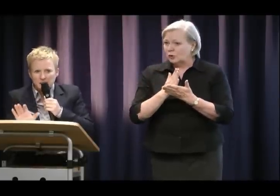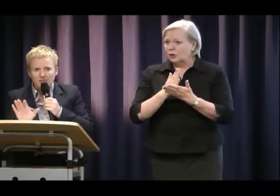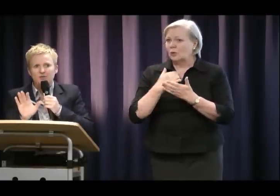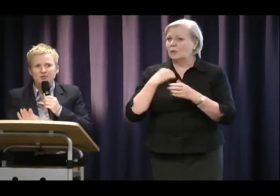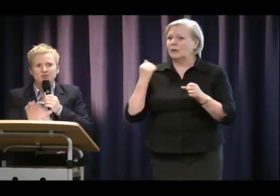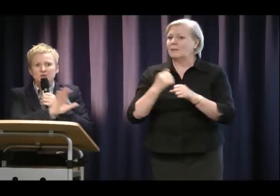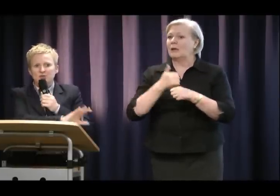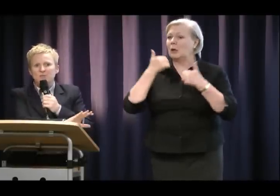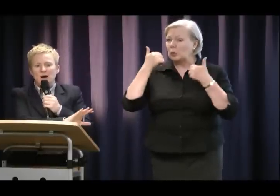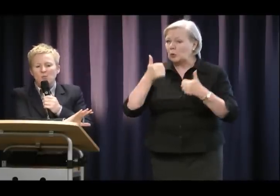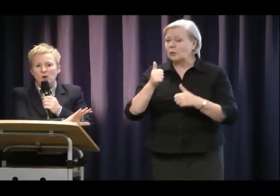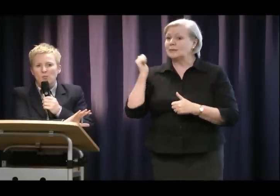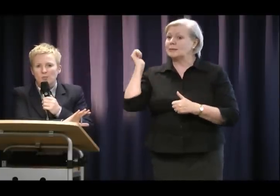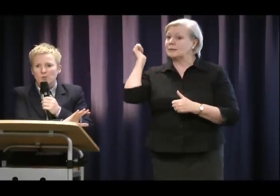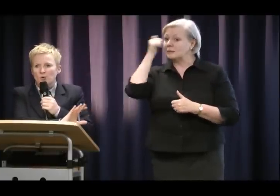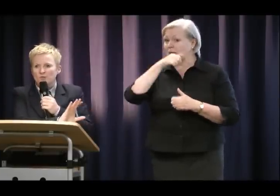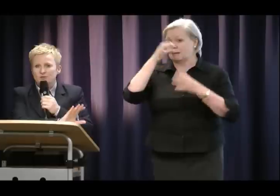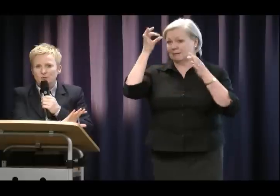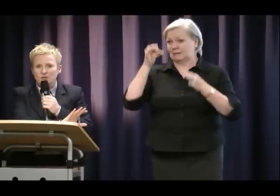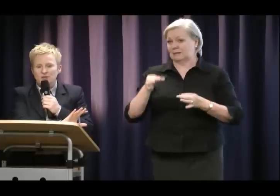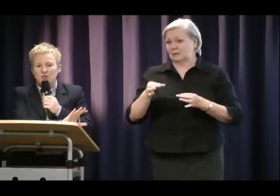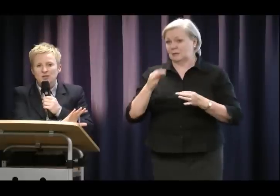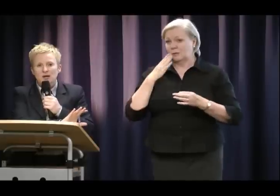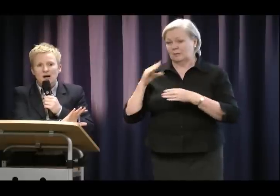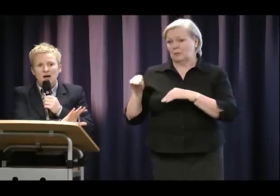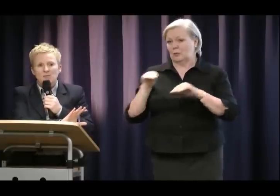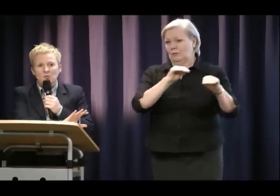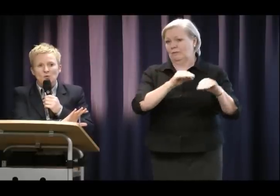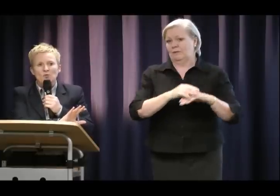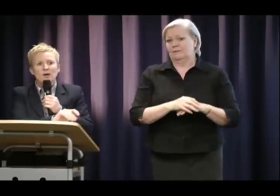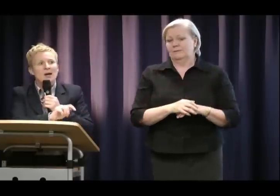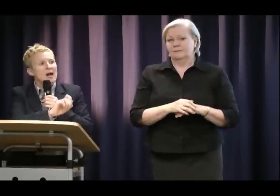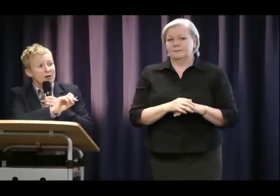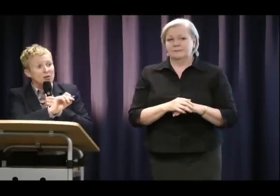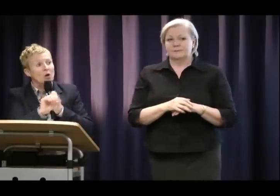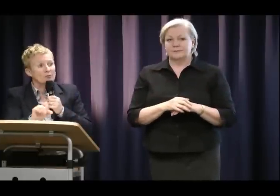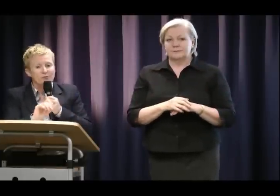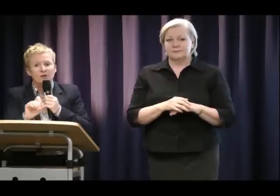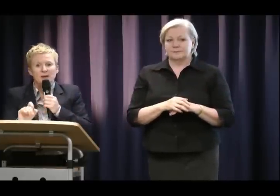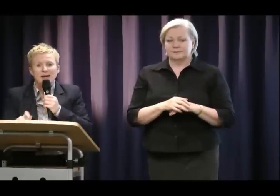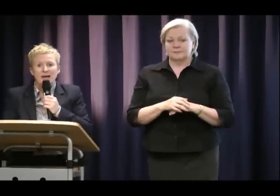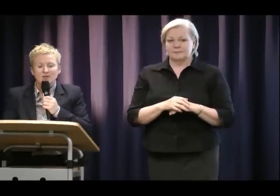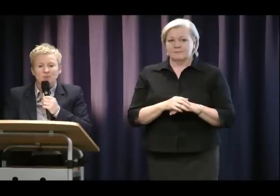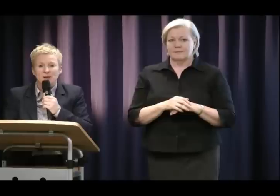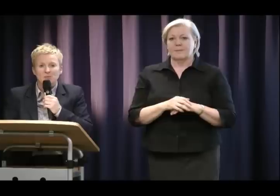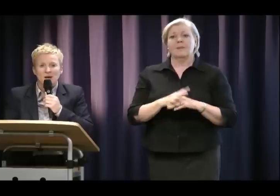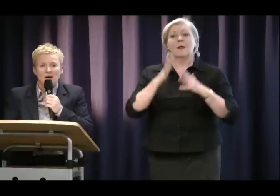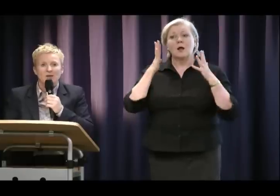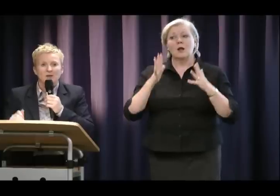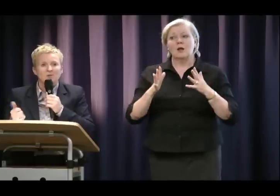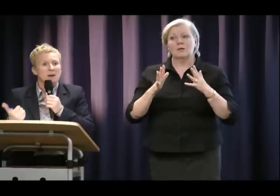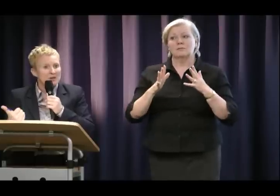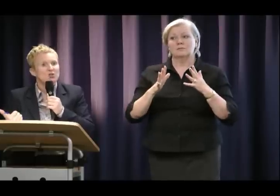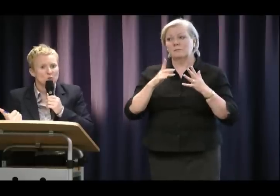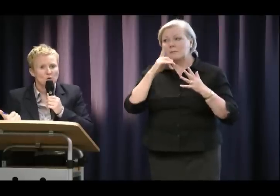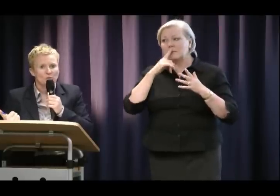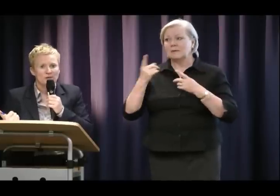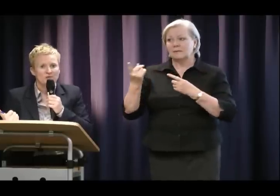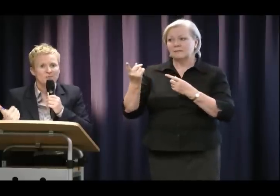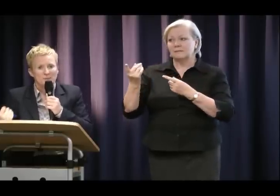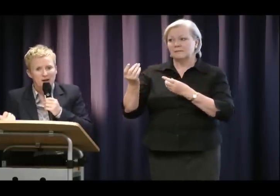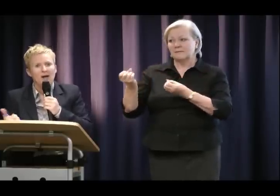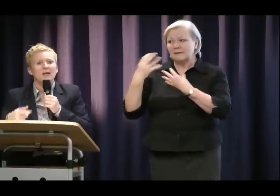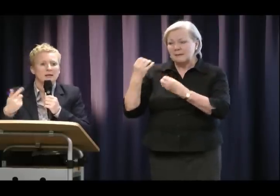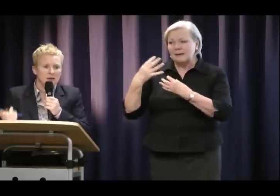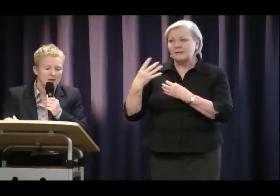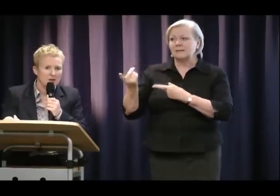smart and clever decisions about where we moved if we did move. And a lot of the feedback has been about make sure